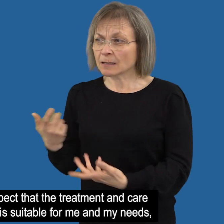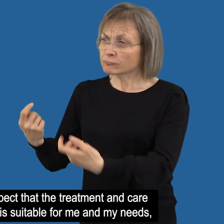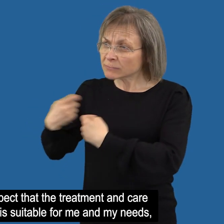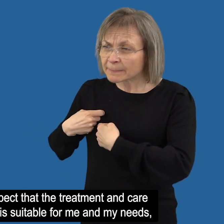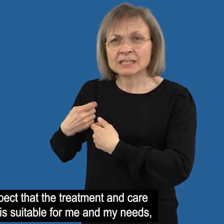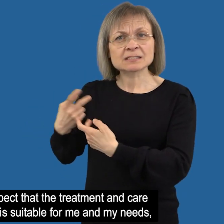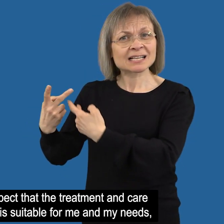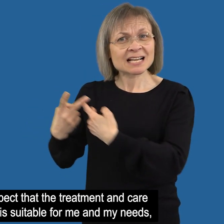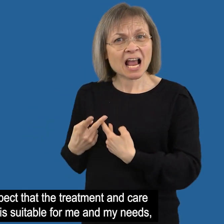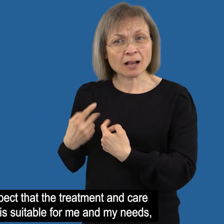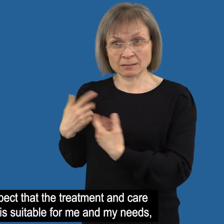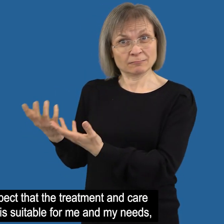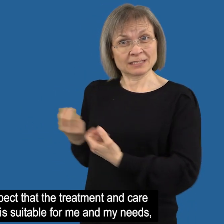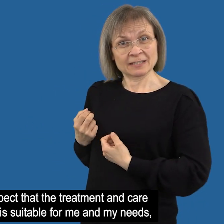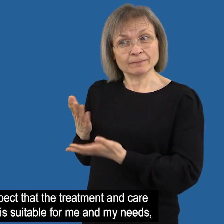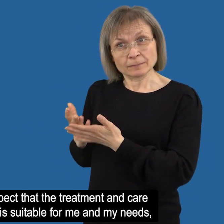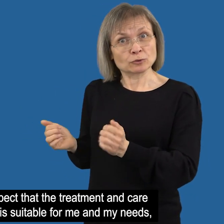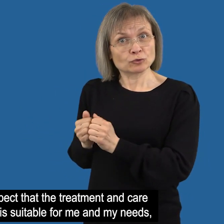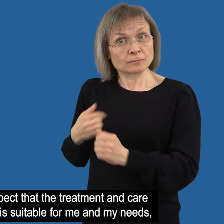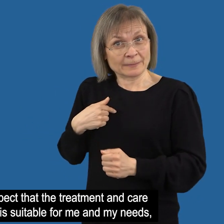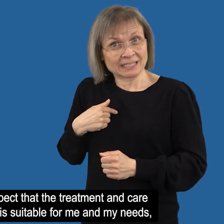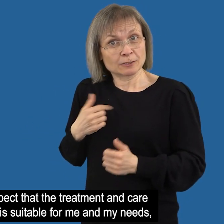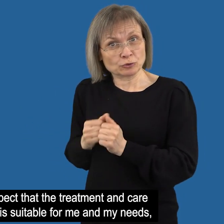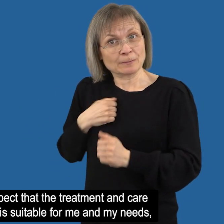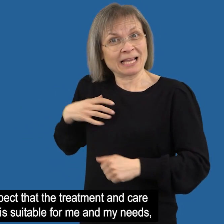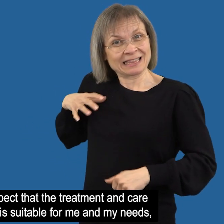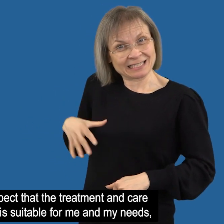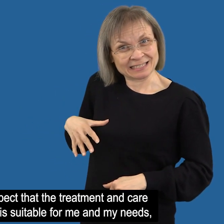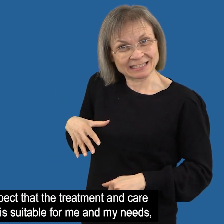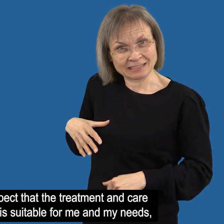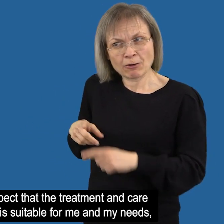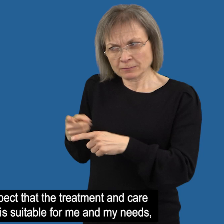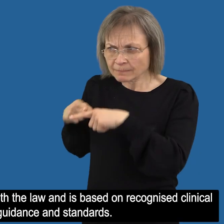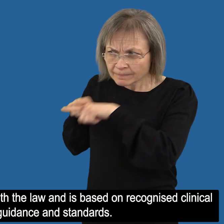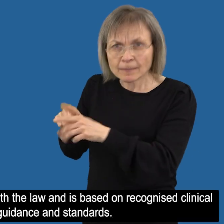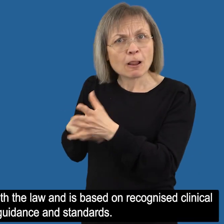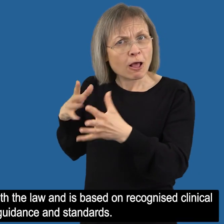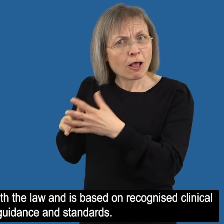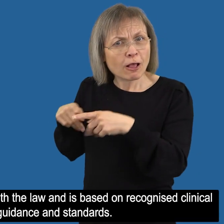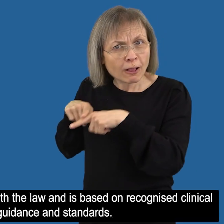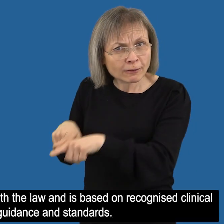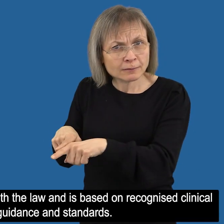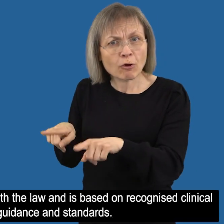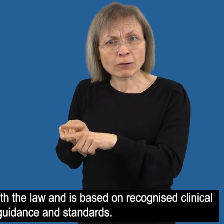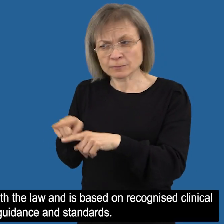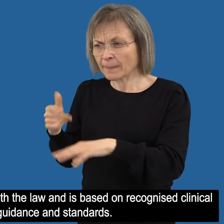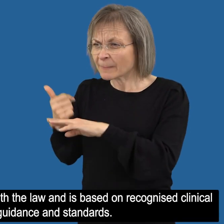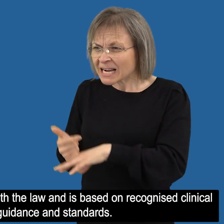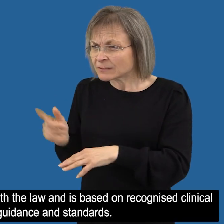I can expect that the treatment and care I receive is suitable for me and my needs, is carried out in line with the